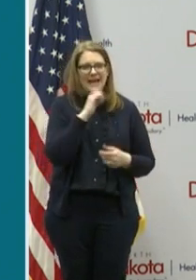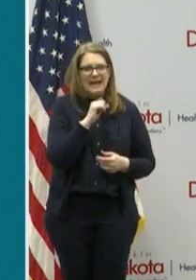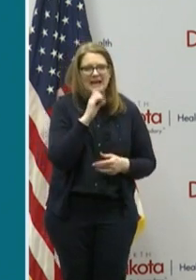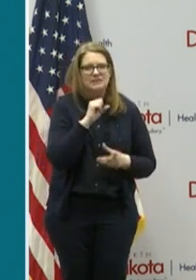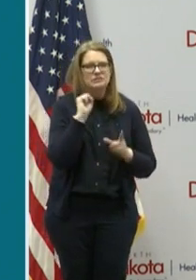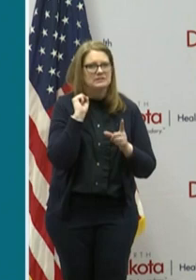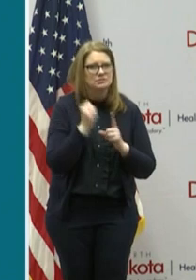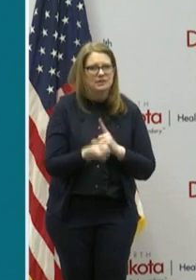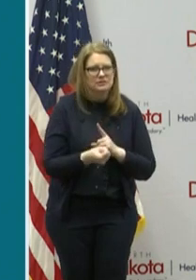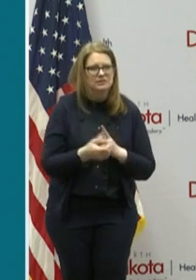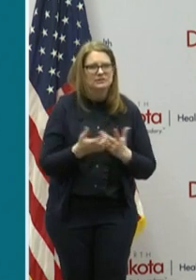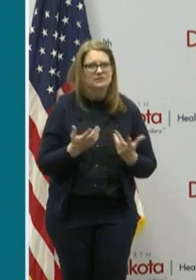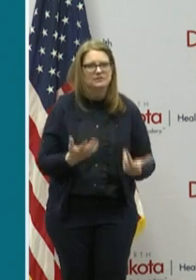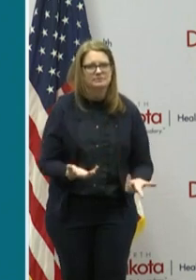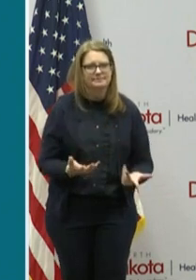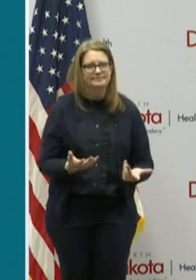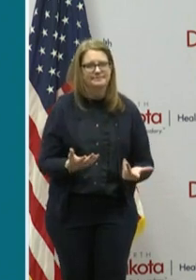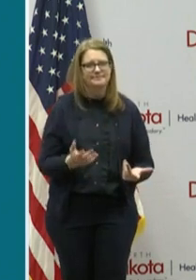circumstances, always